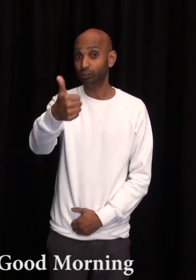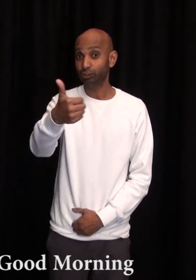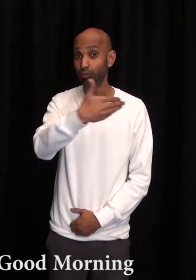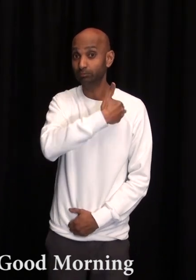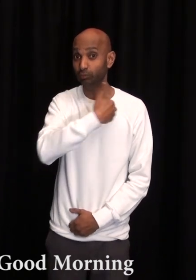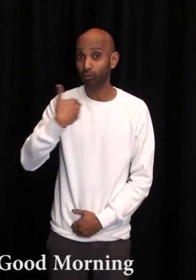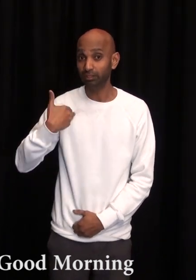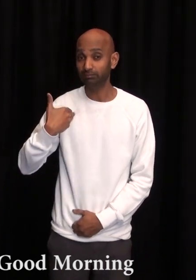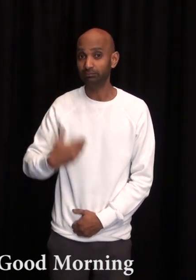Good morning.